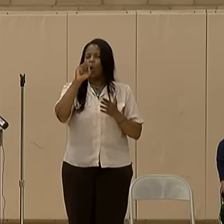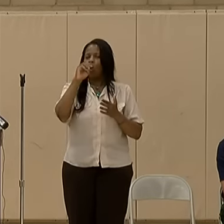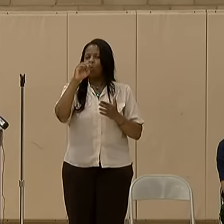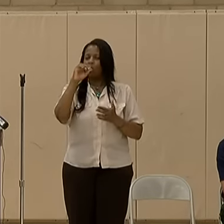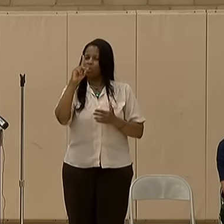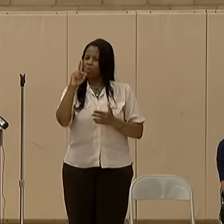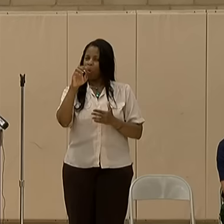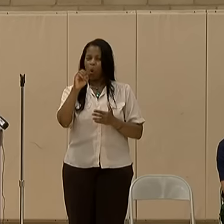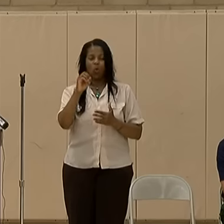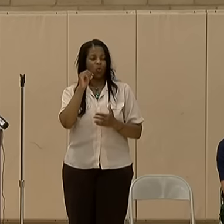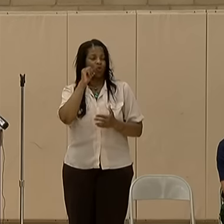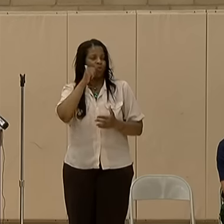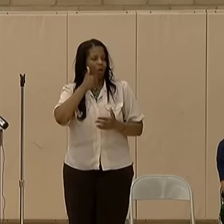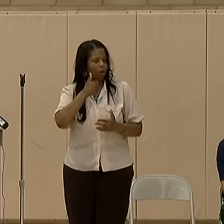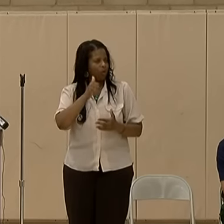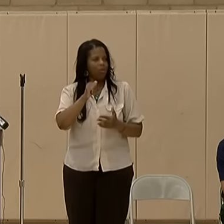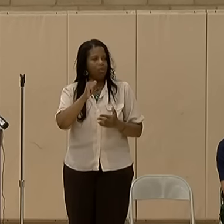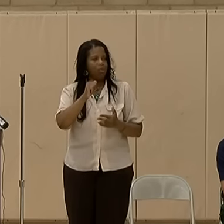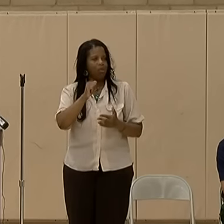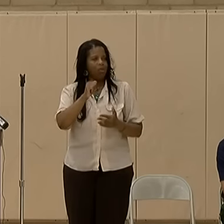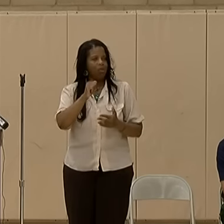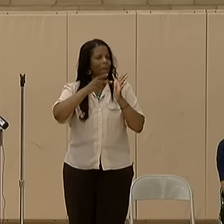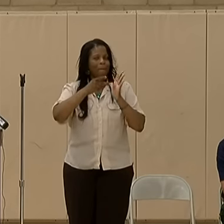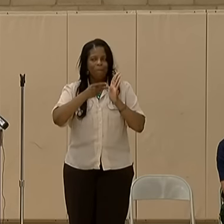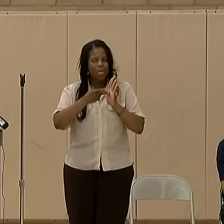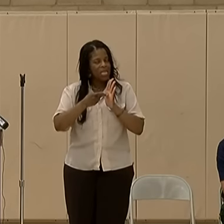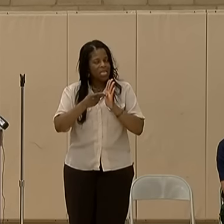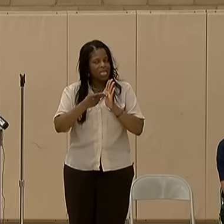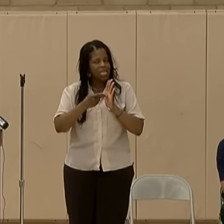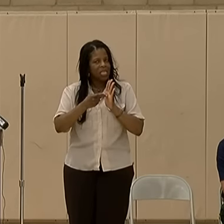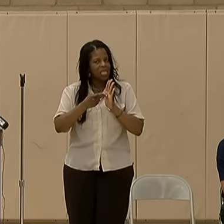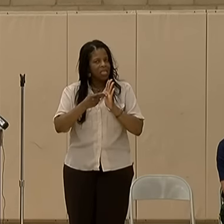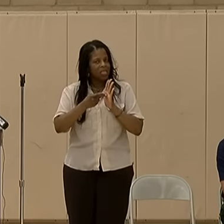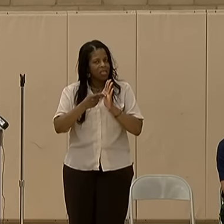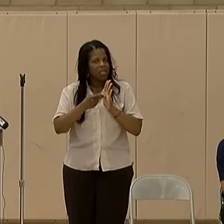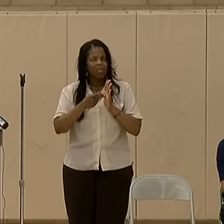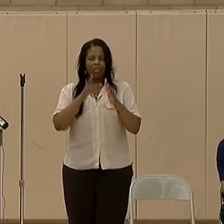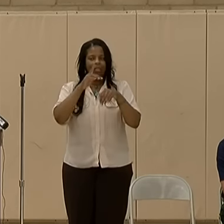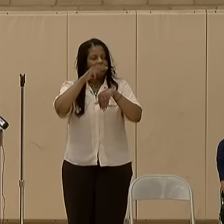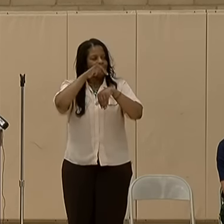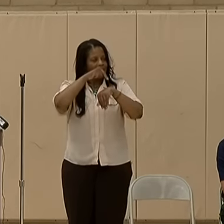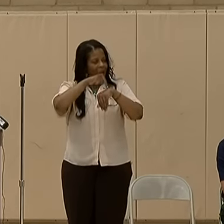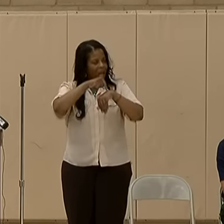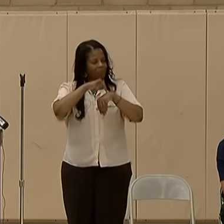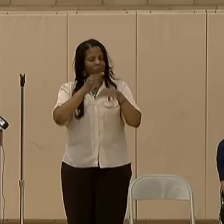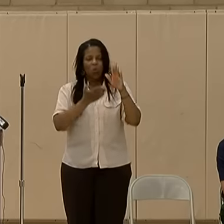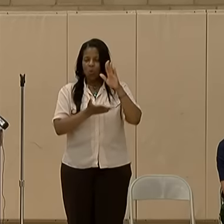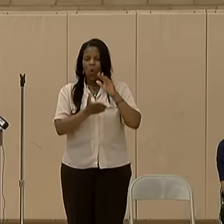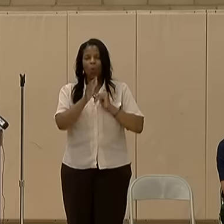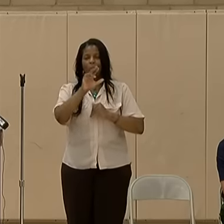you did today, that doesn't mean that all of those elements of what we need to do to return you safely